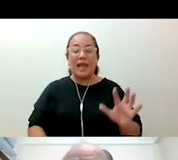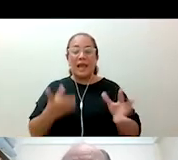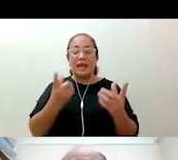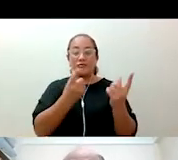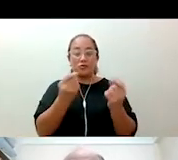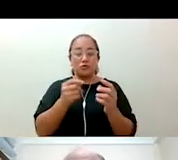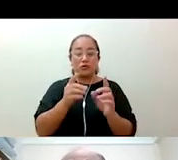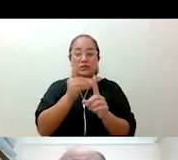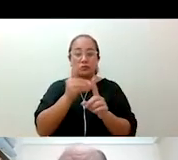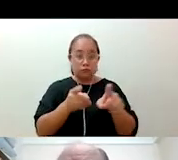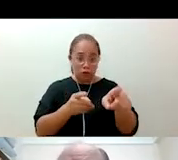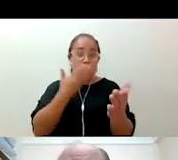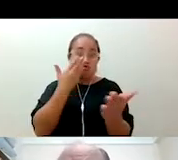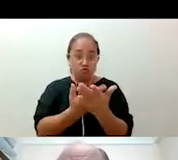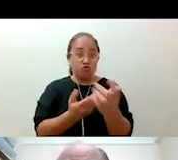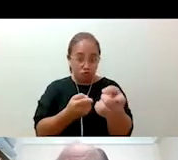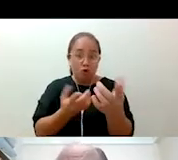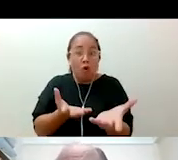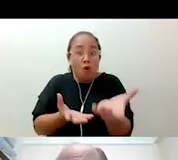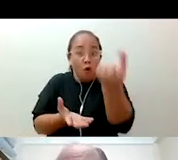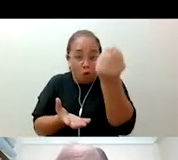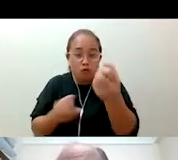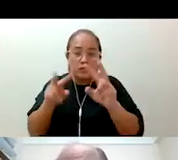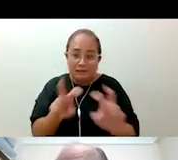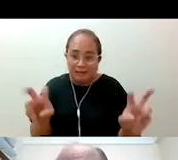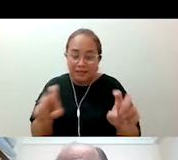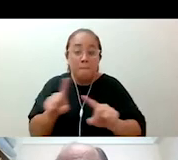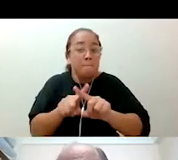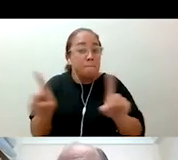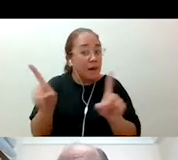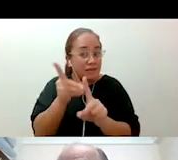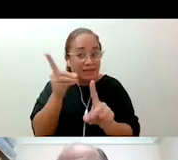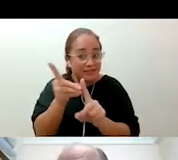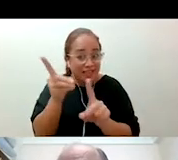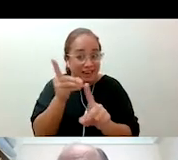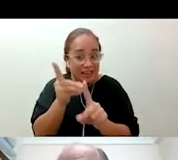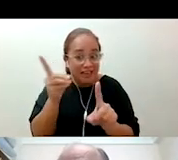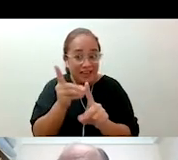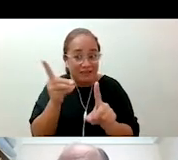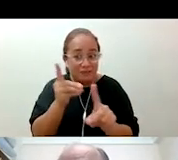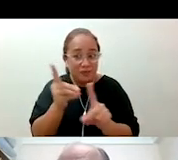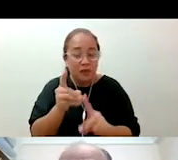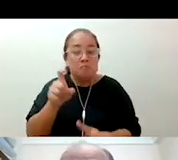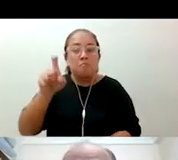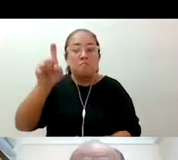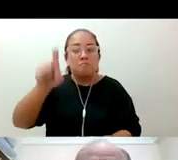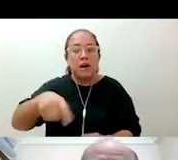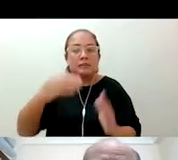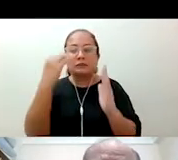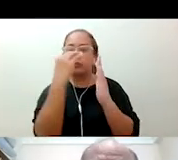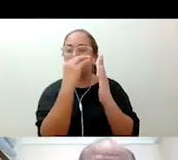dictionary, this is good for your own analysis, but when you're doing the dictionary work, you should list